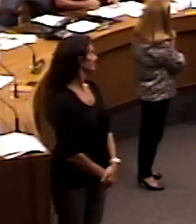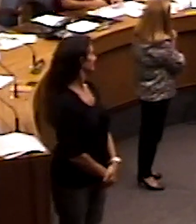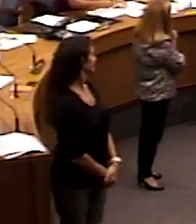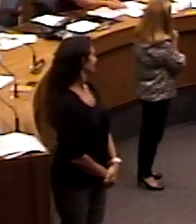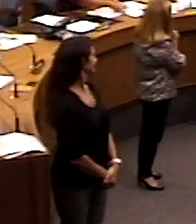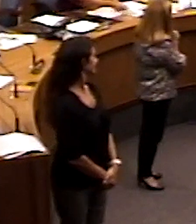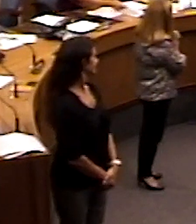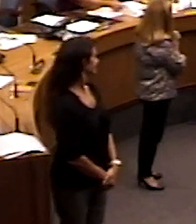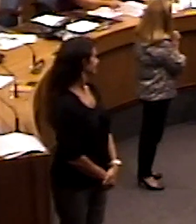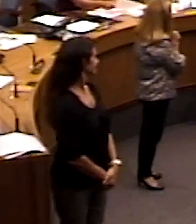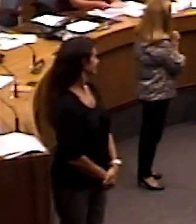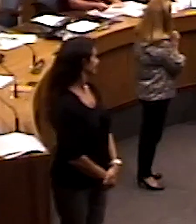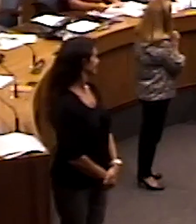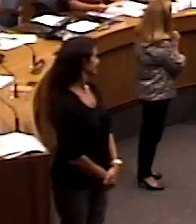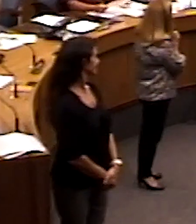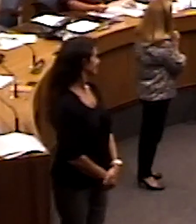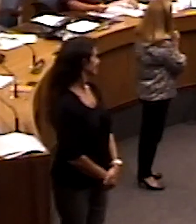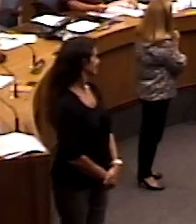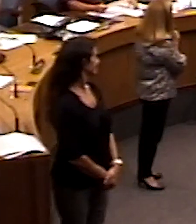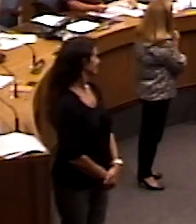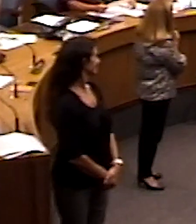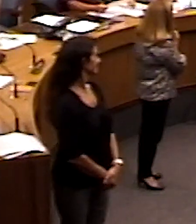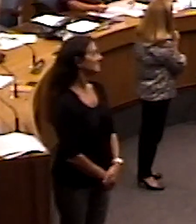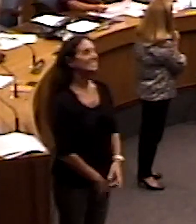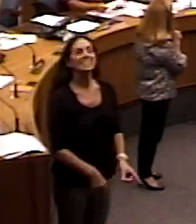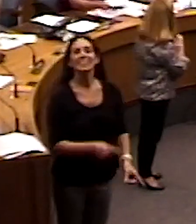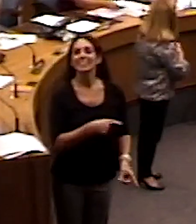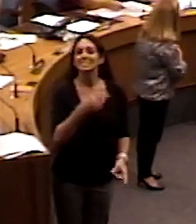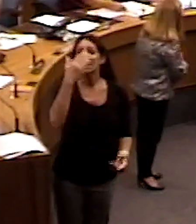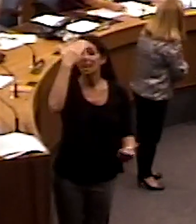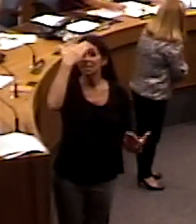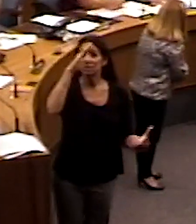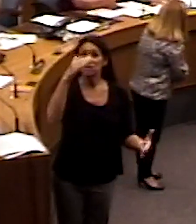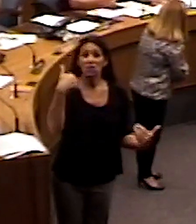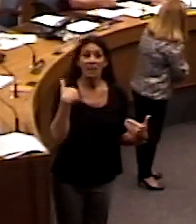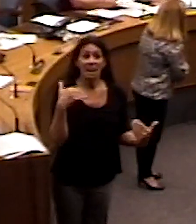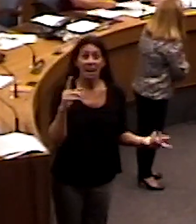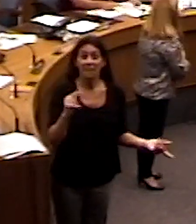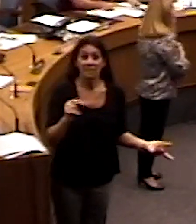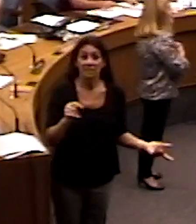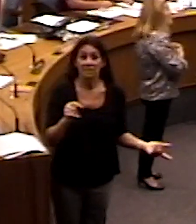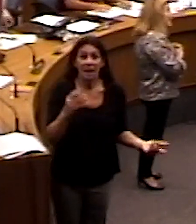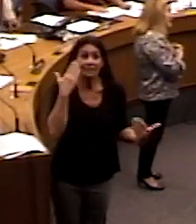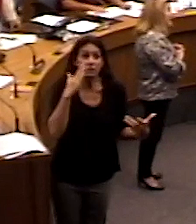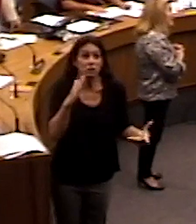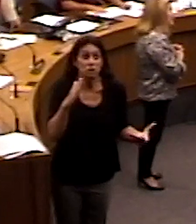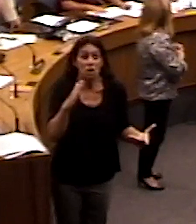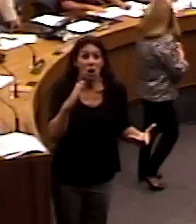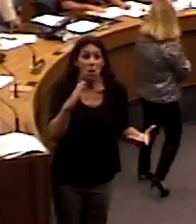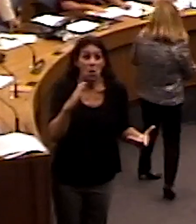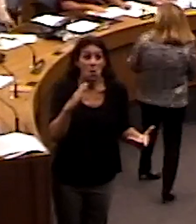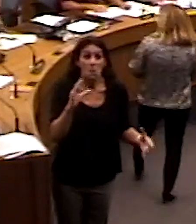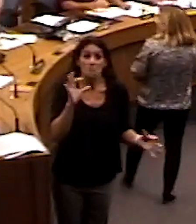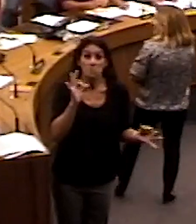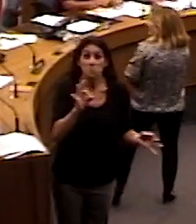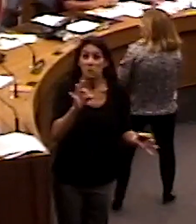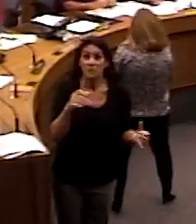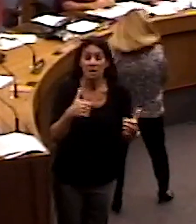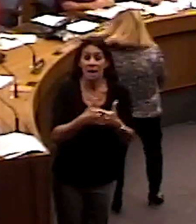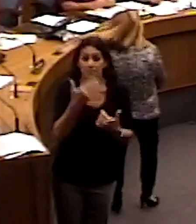I didn't know I had it until I got it. You didn't know you had it? No. We're counting pitches then, huh?